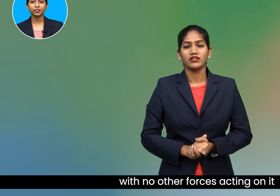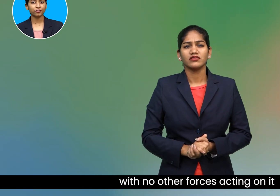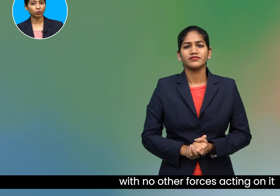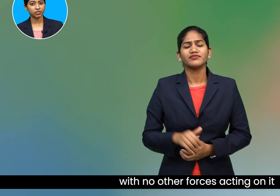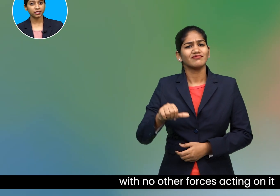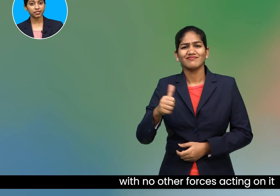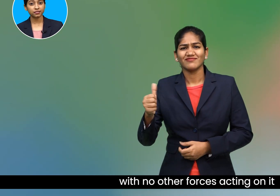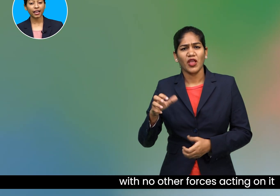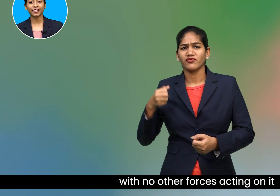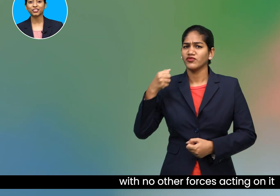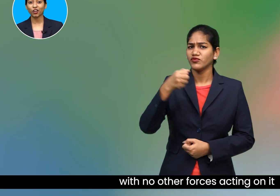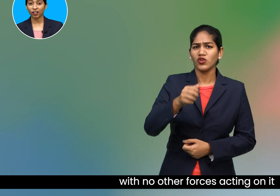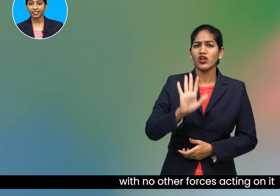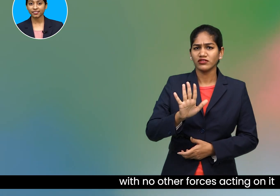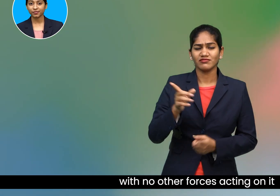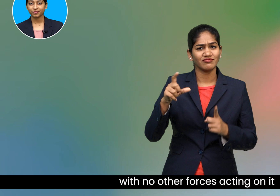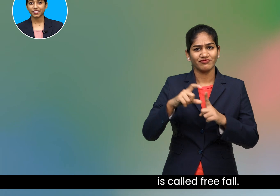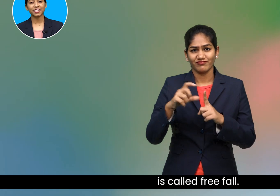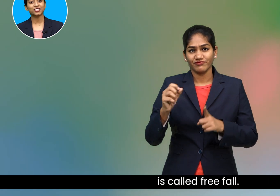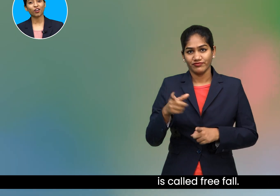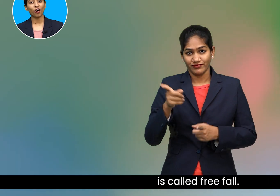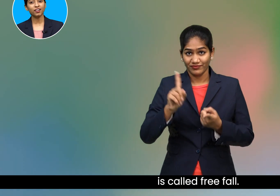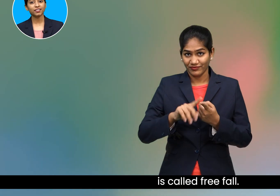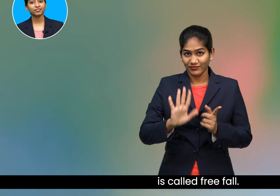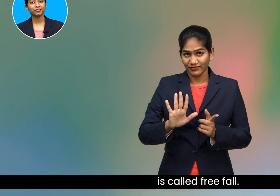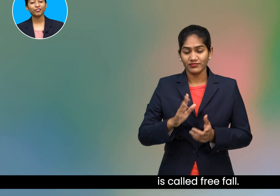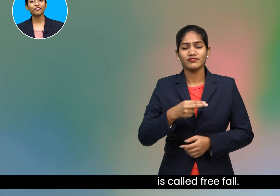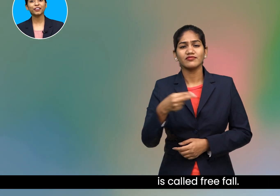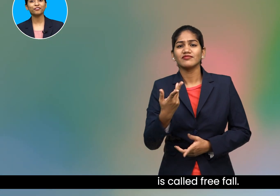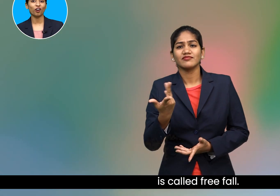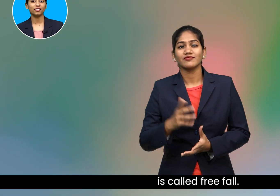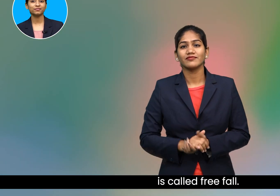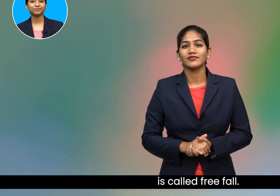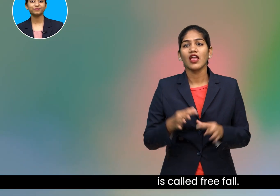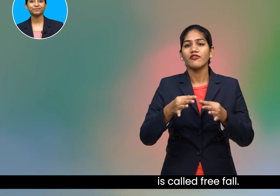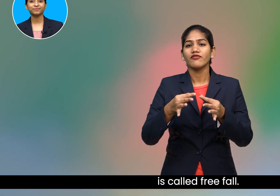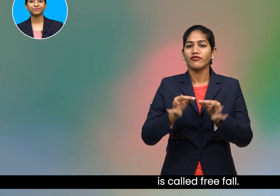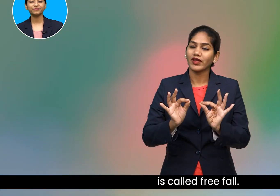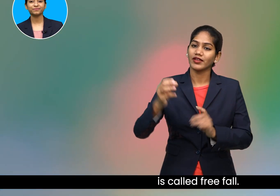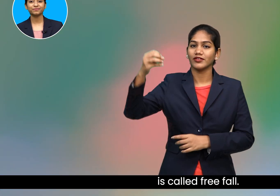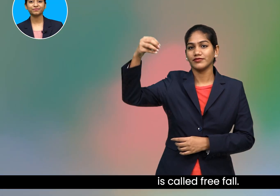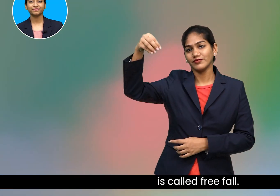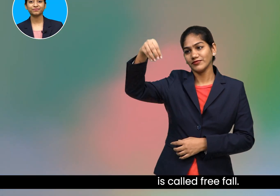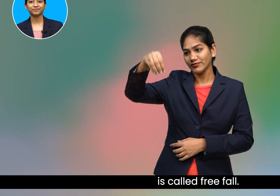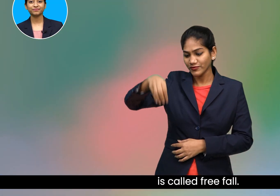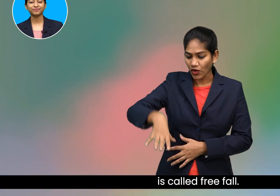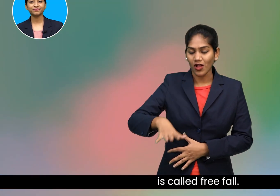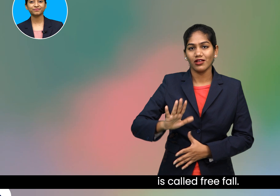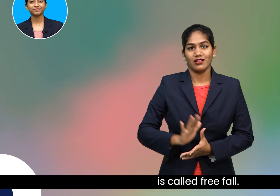no other forces acting on it is called free fall.